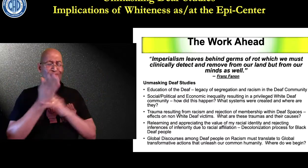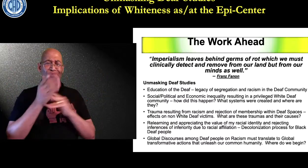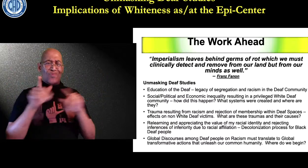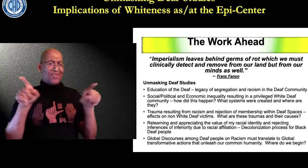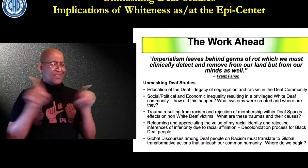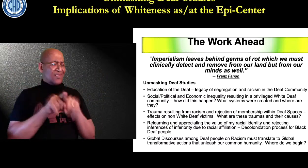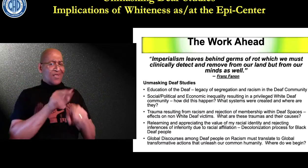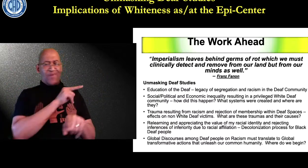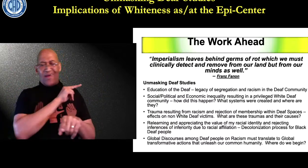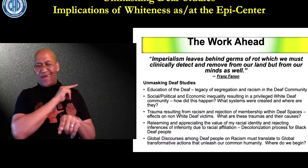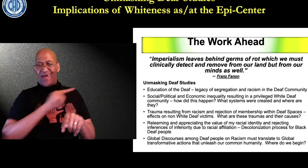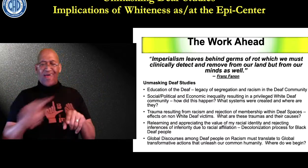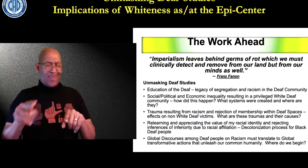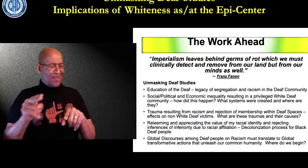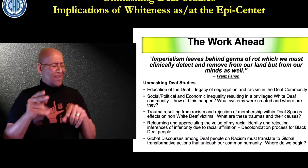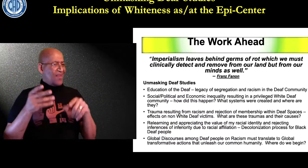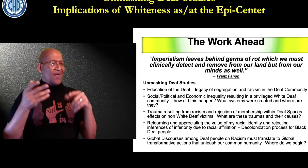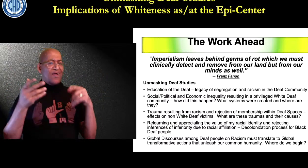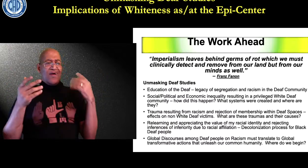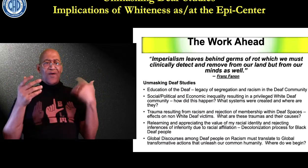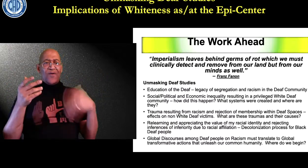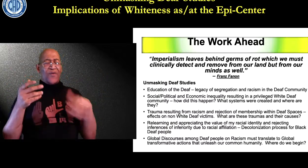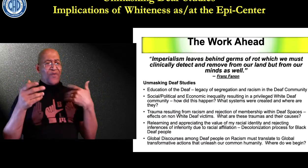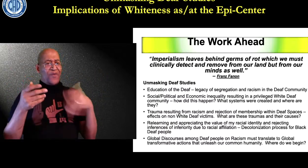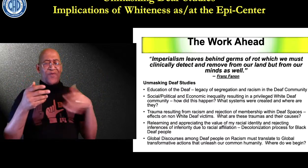By POC people